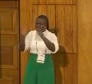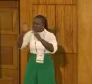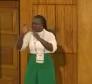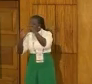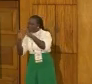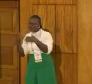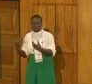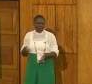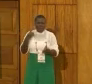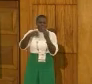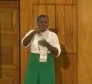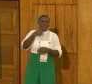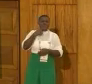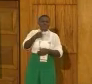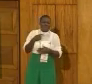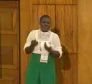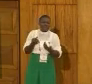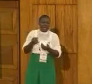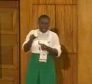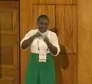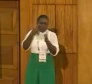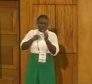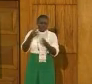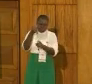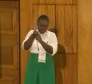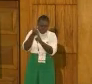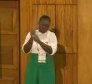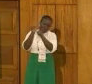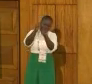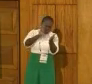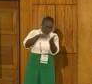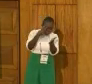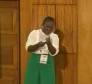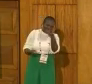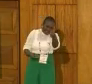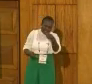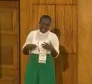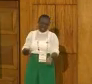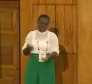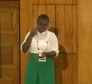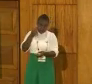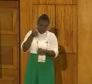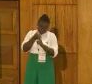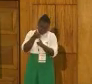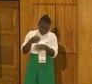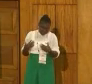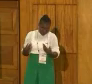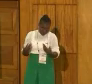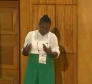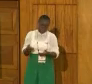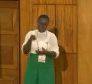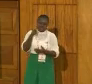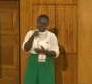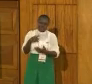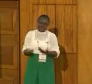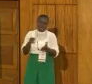would you say about the quality of care you received. And then we referred 21 LGBTQI clients to these facilities and they assessed PrEP and